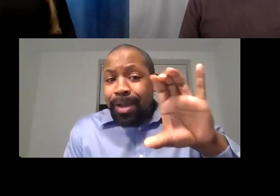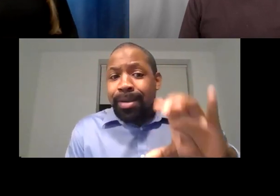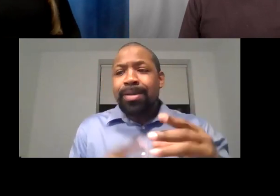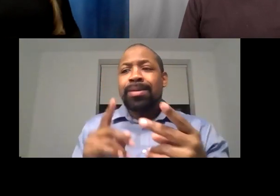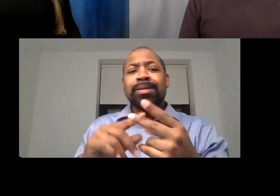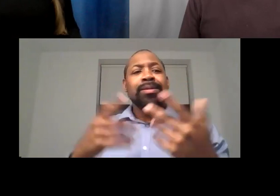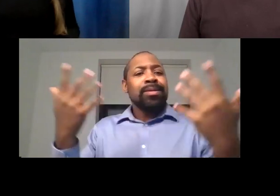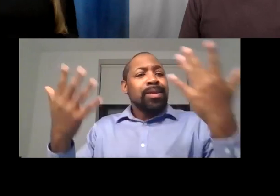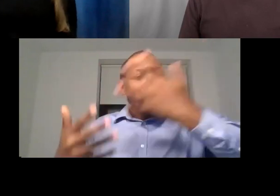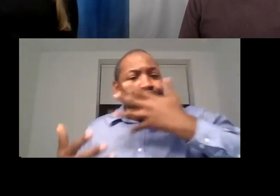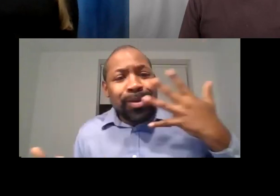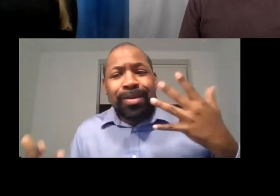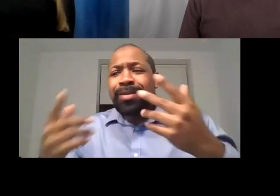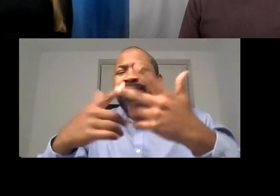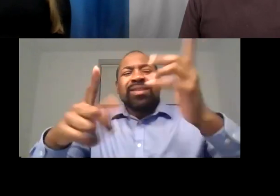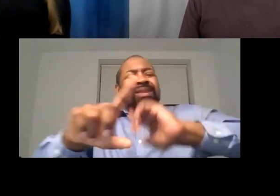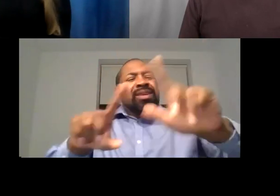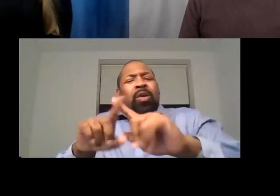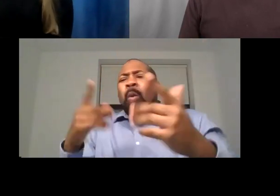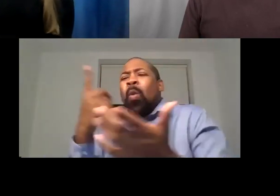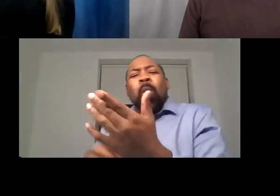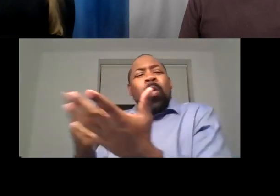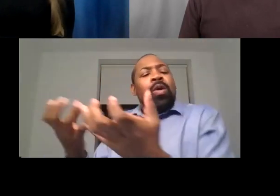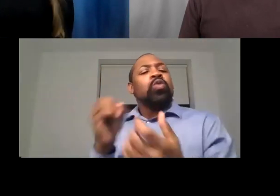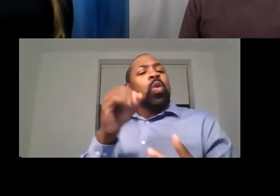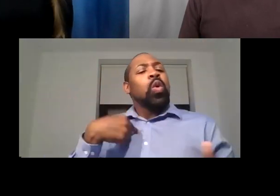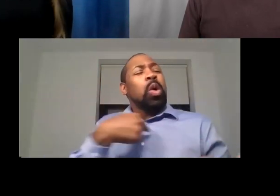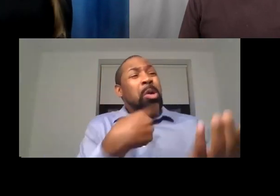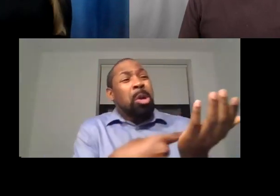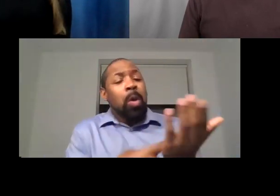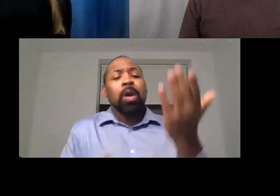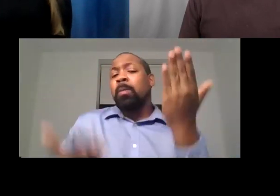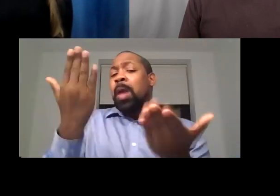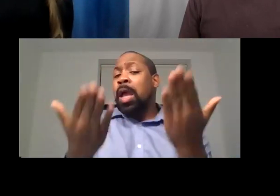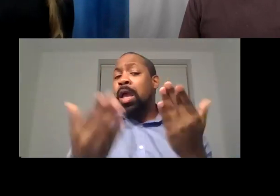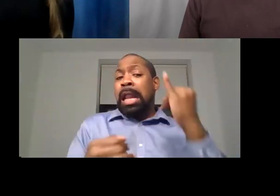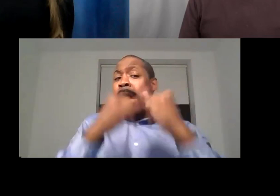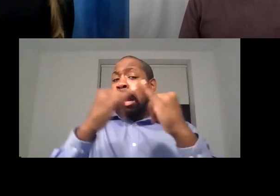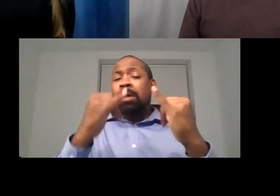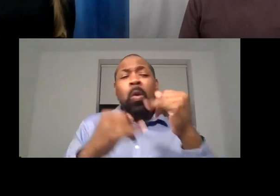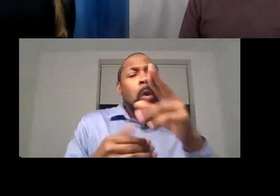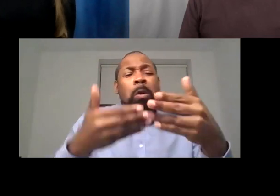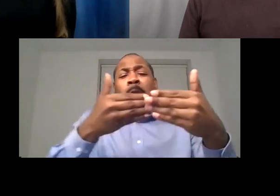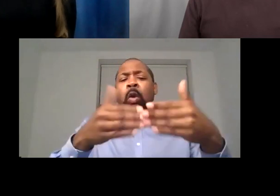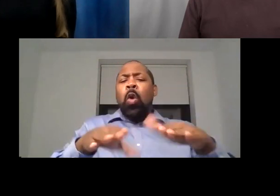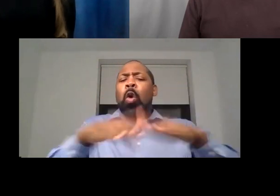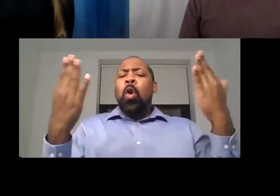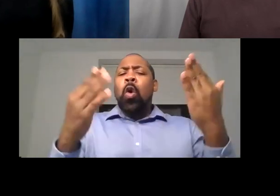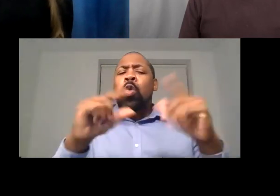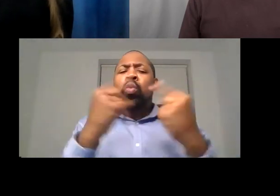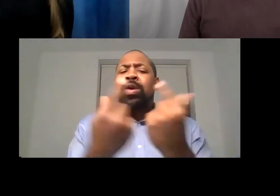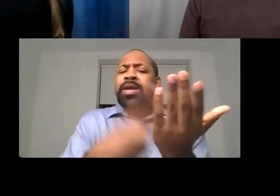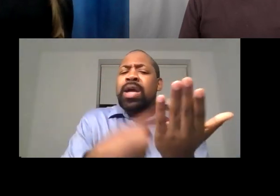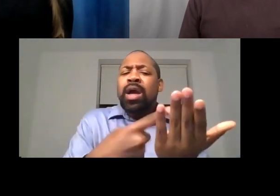what people in the community, BIPOC, all different members of the community would be interested